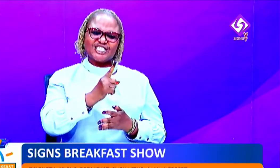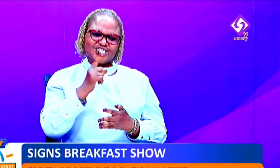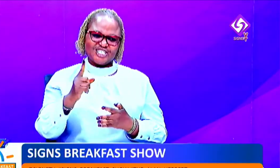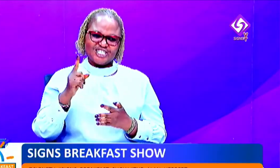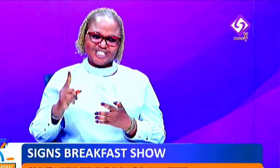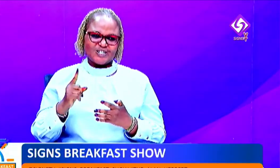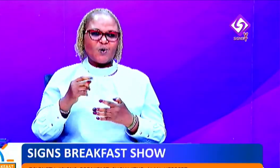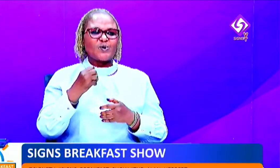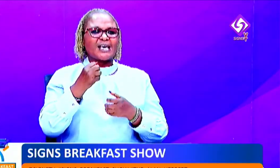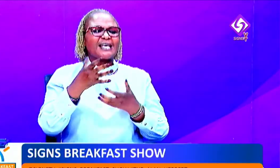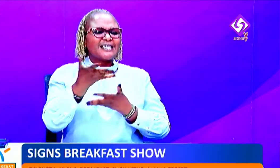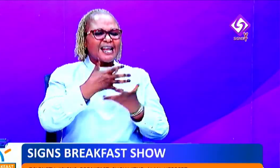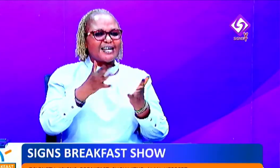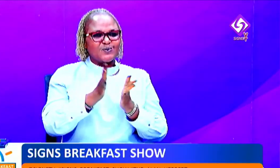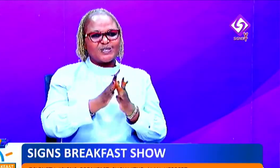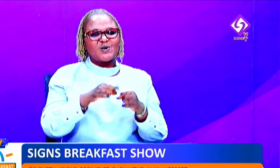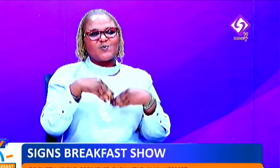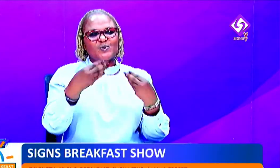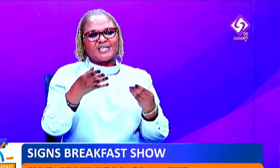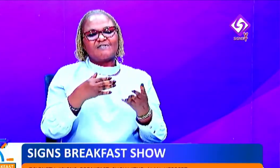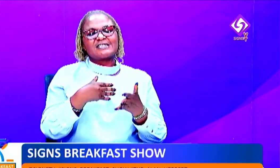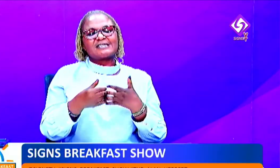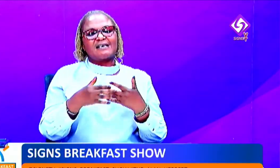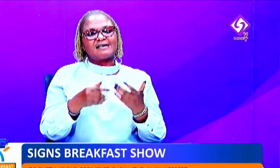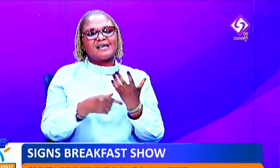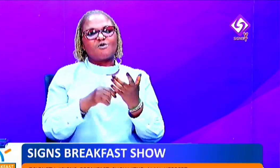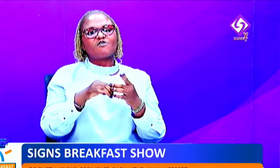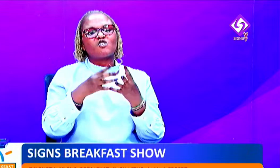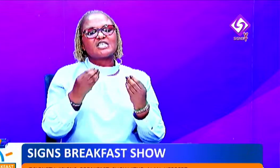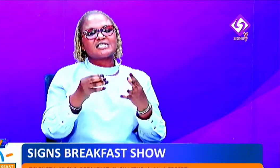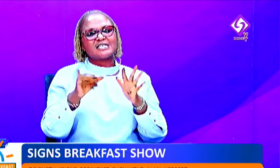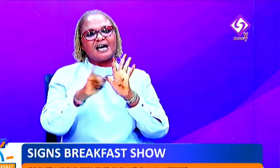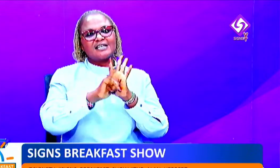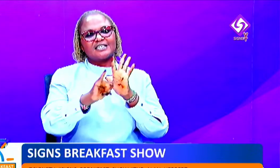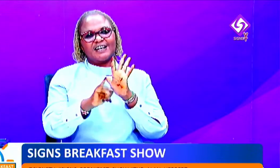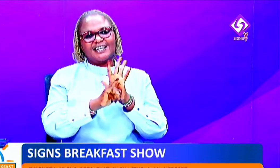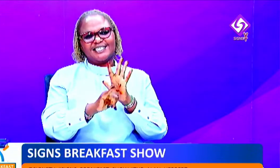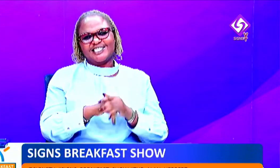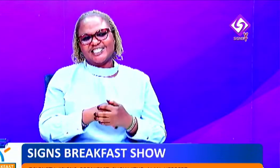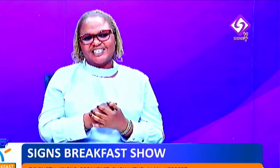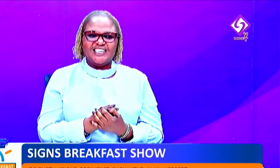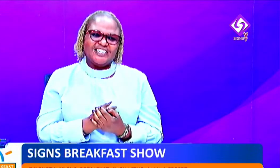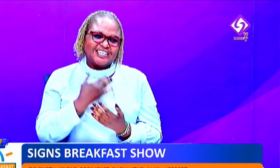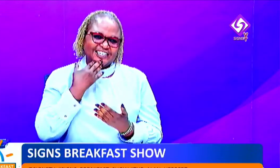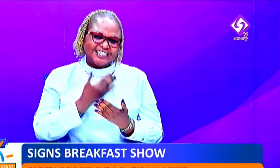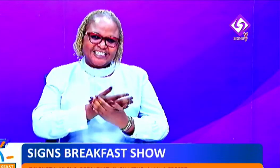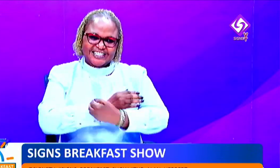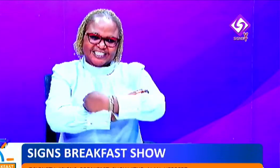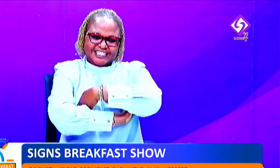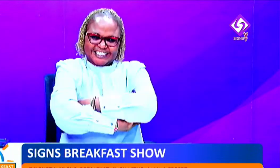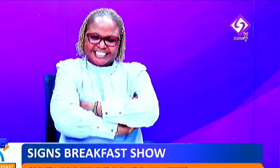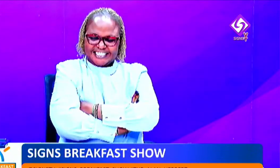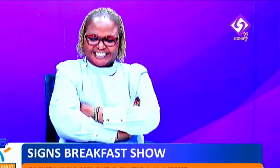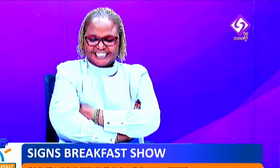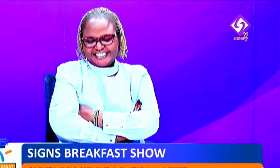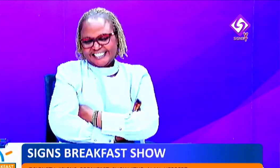Maybe Alex can have this sign name and another person will have a different sign name. So it helps us to identify each other easier. Thank